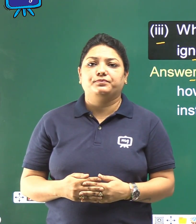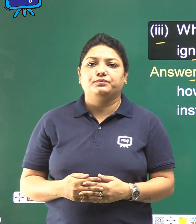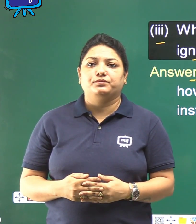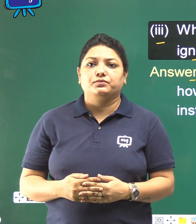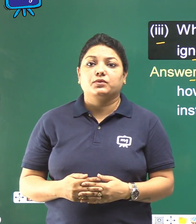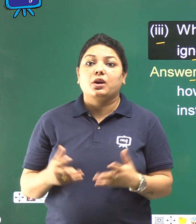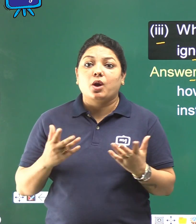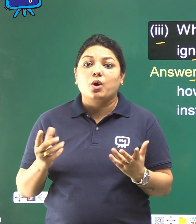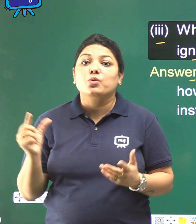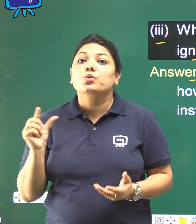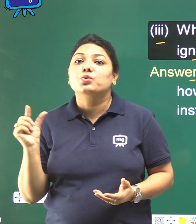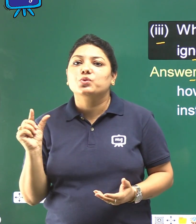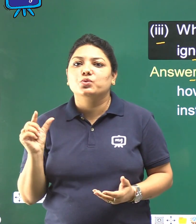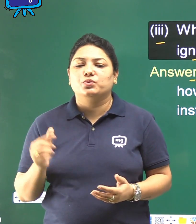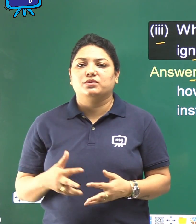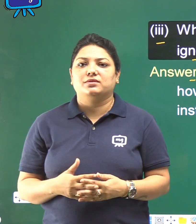how to use